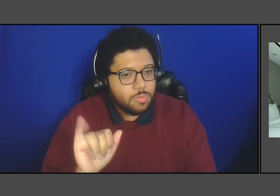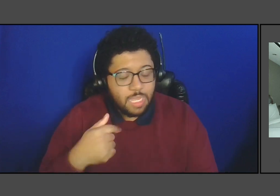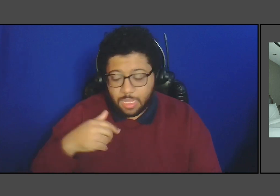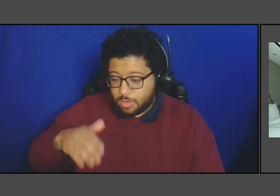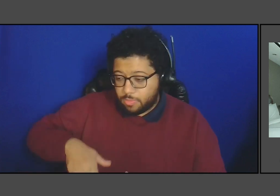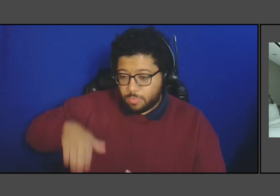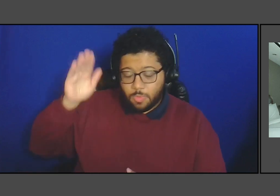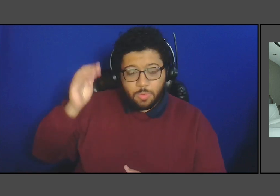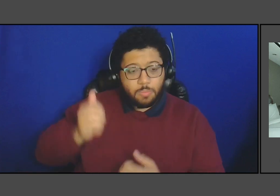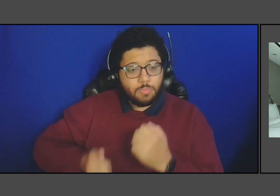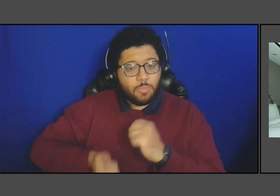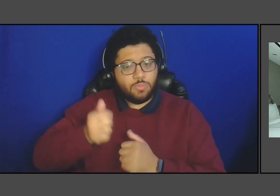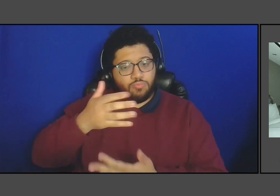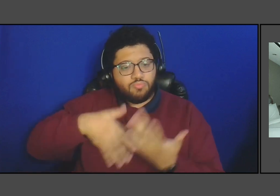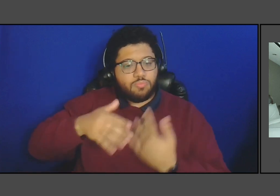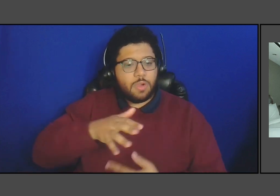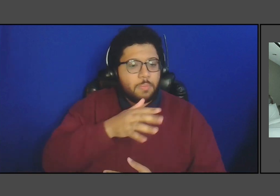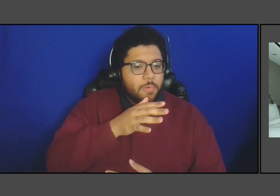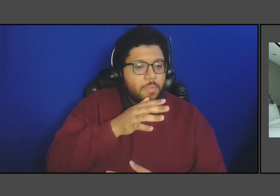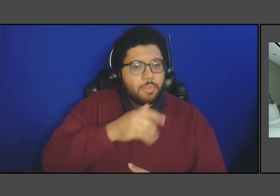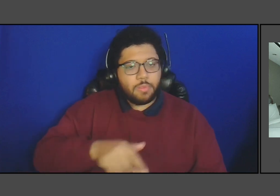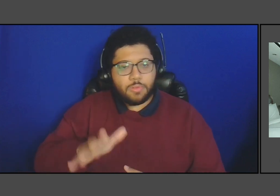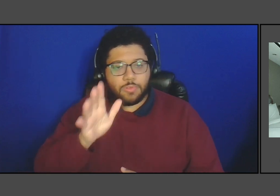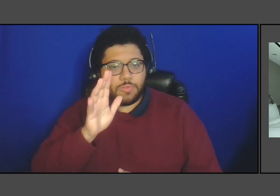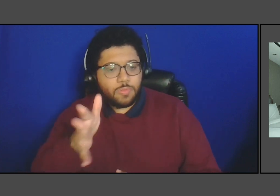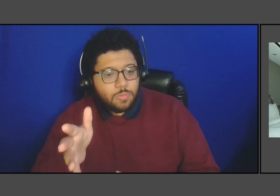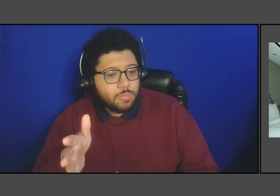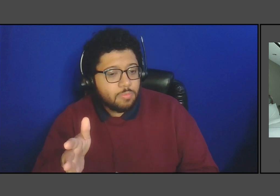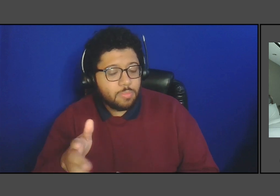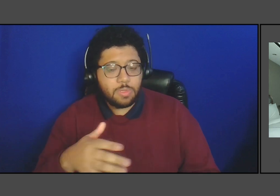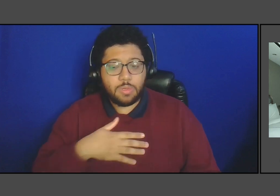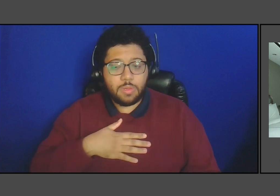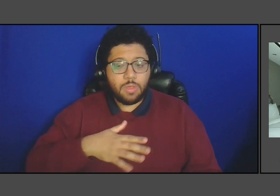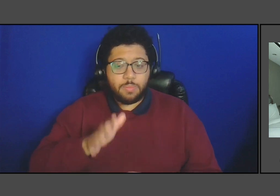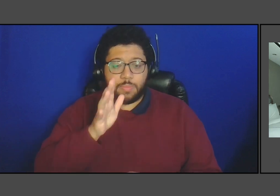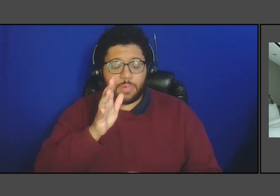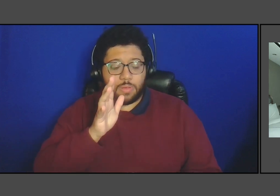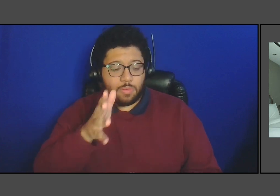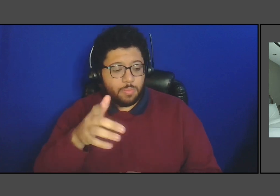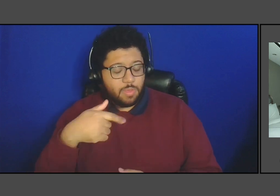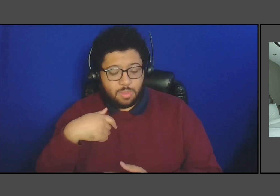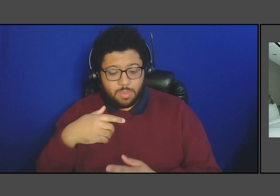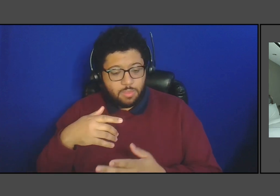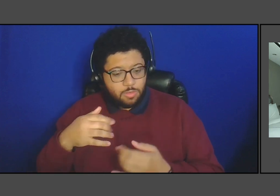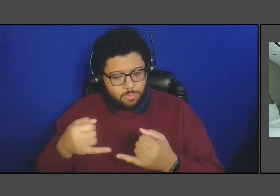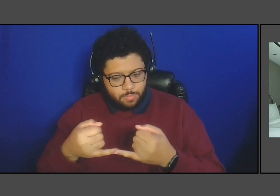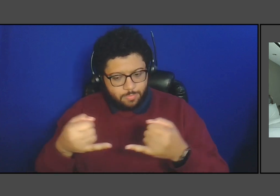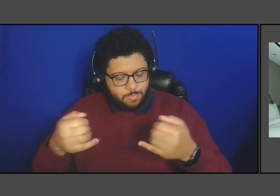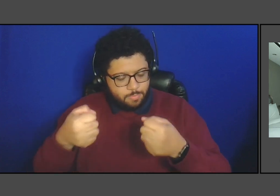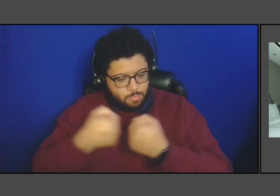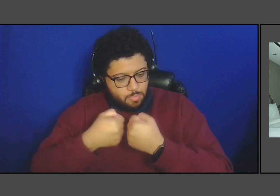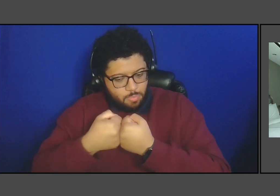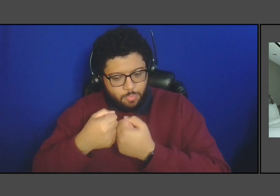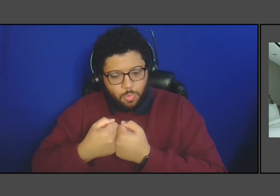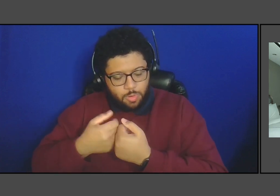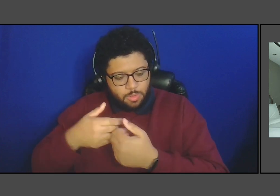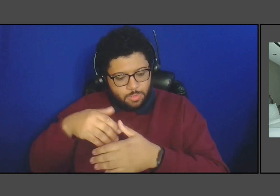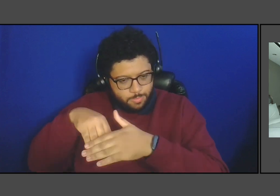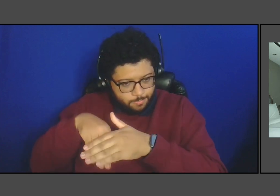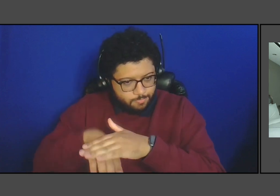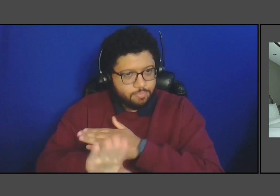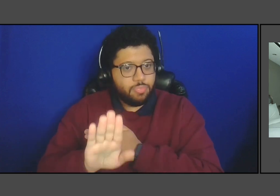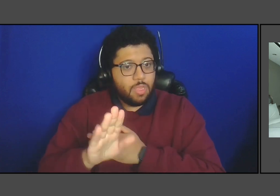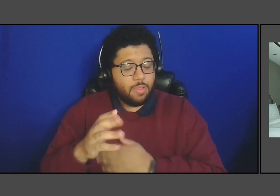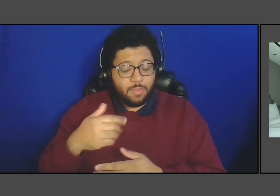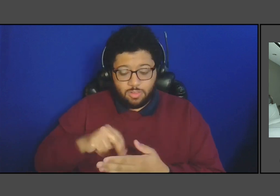and my grandmother had come across the border, the physical border, from northern Mexico to the United States